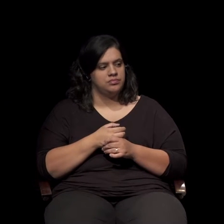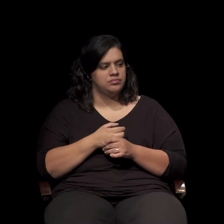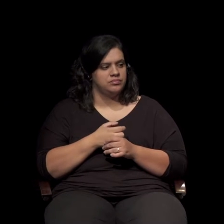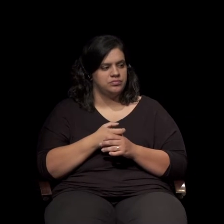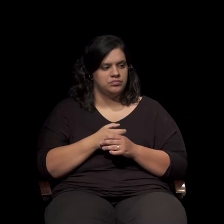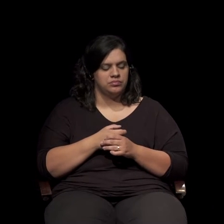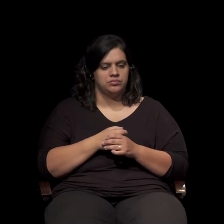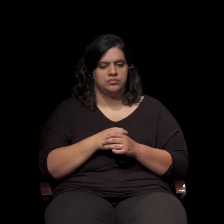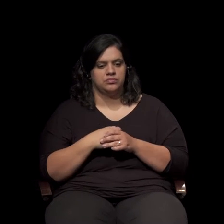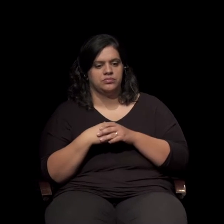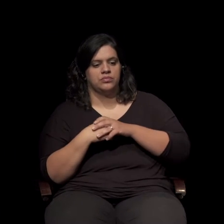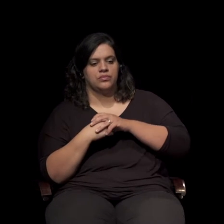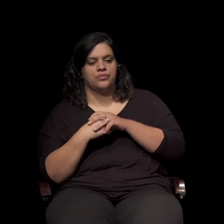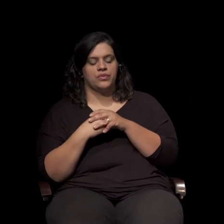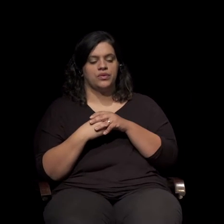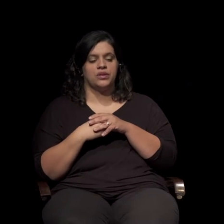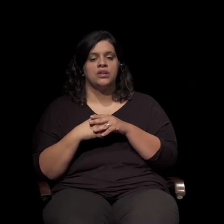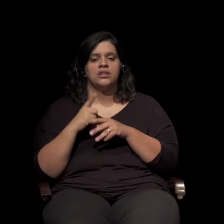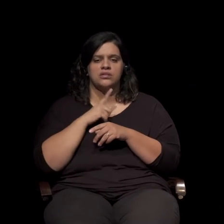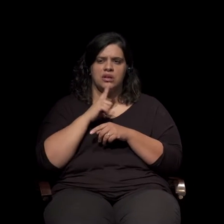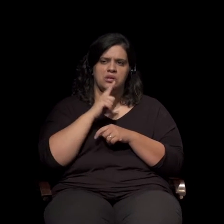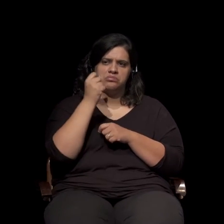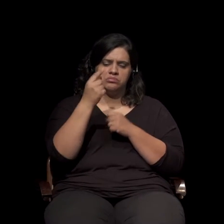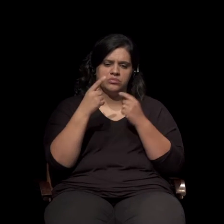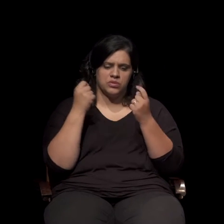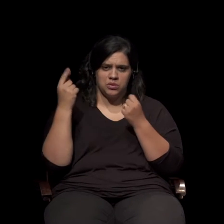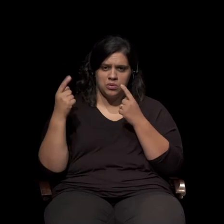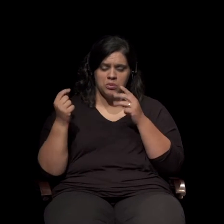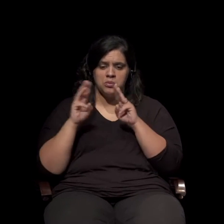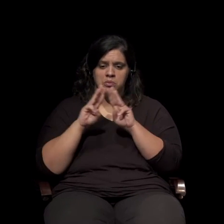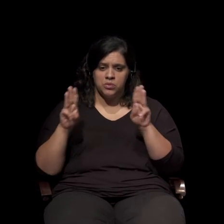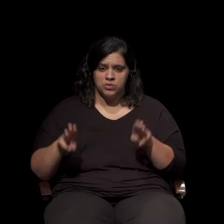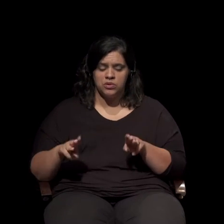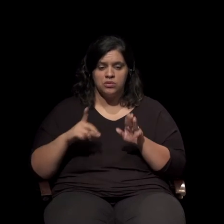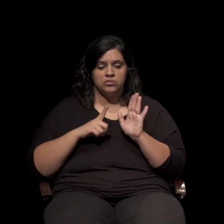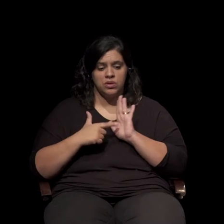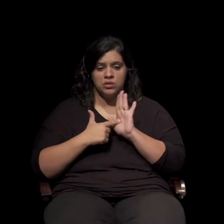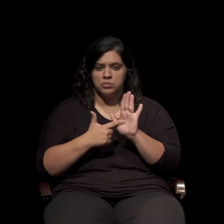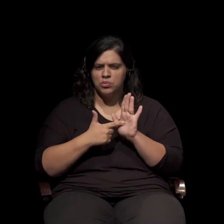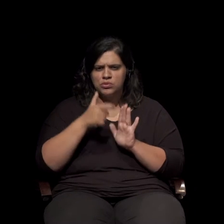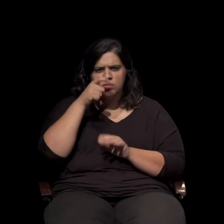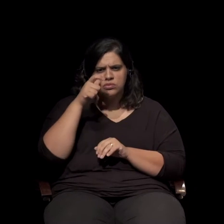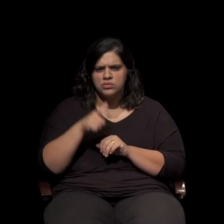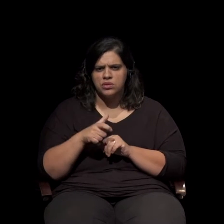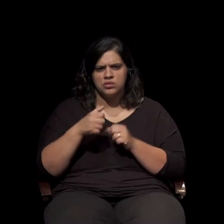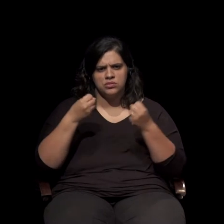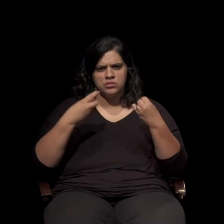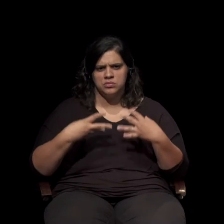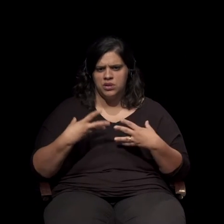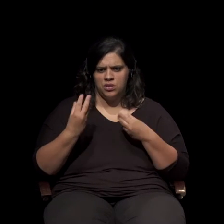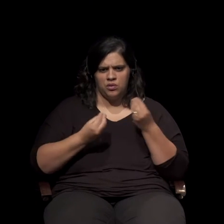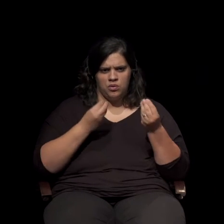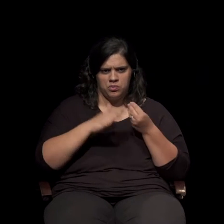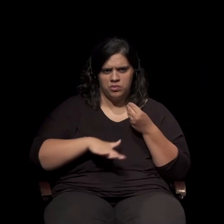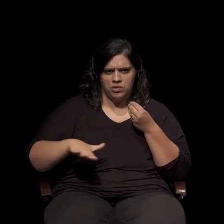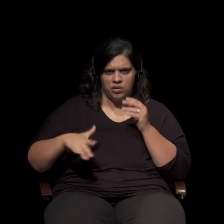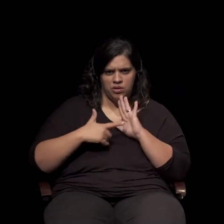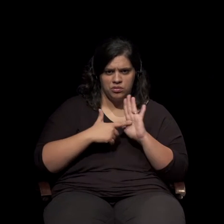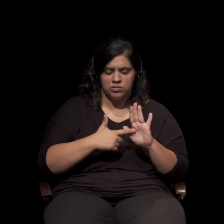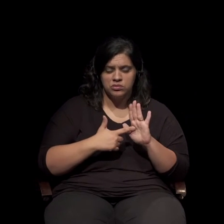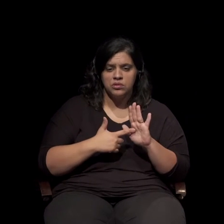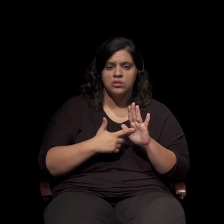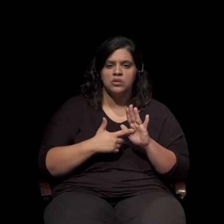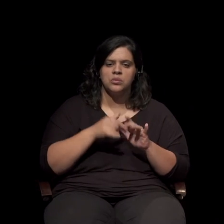There are a few museums who put up such an interesting show on childhood as the one to be seen right now at MASP, and I'm sure I could extend